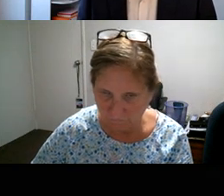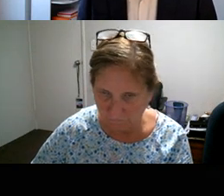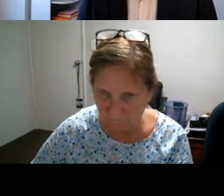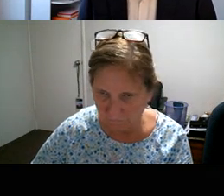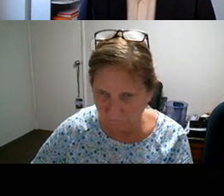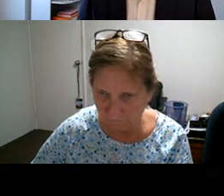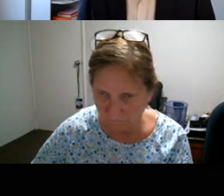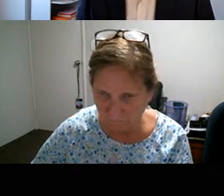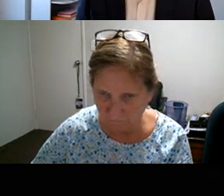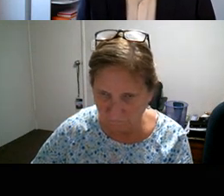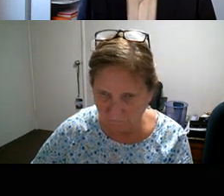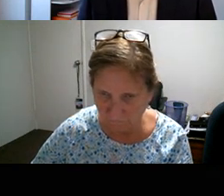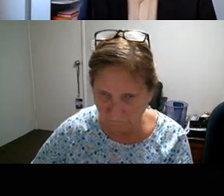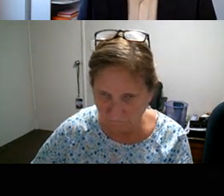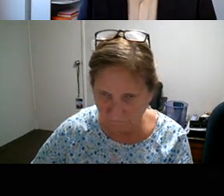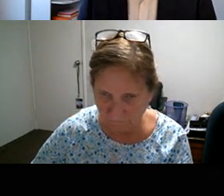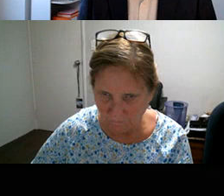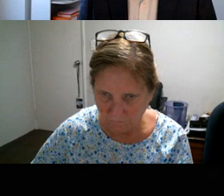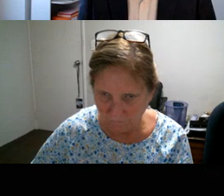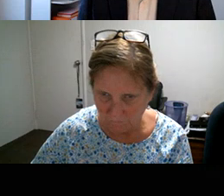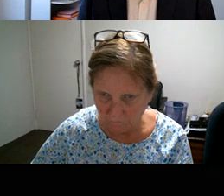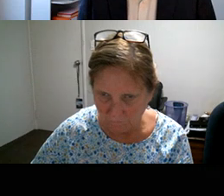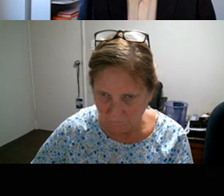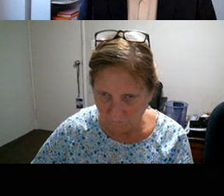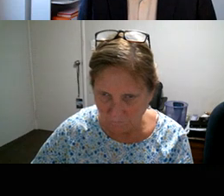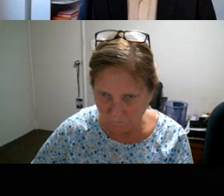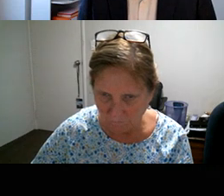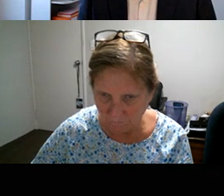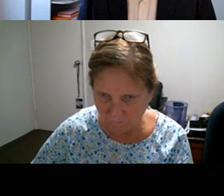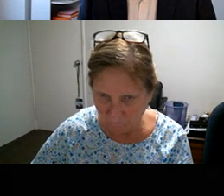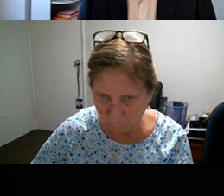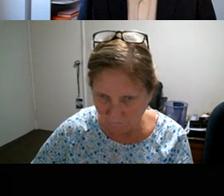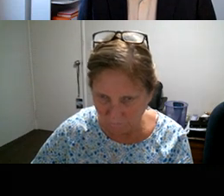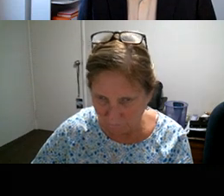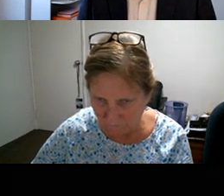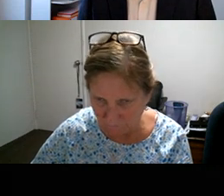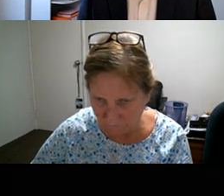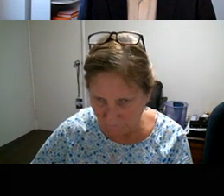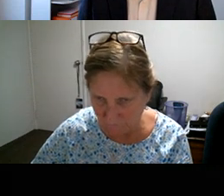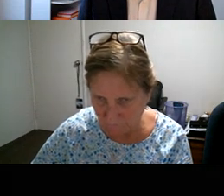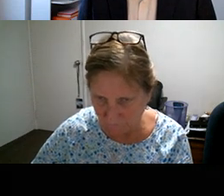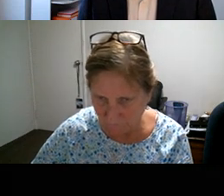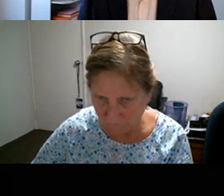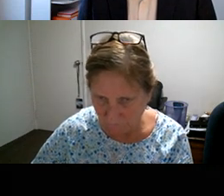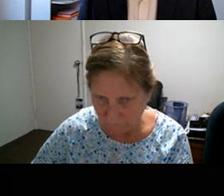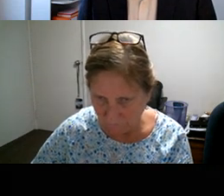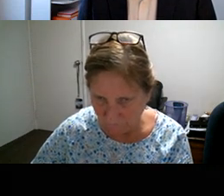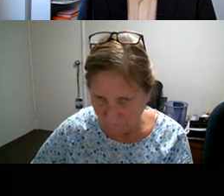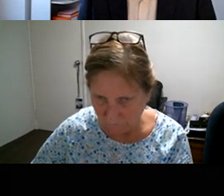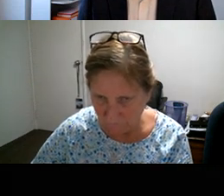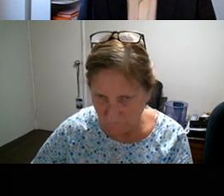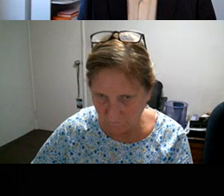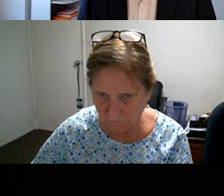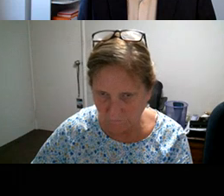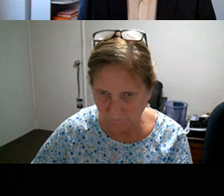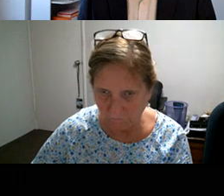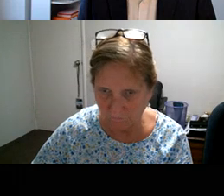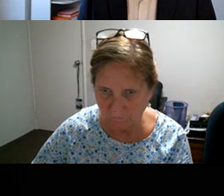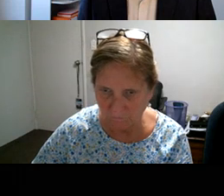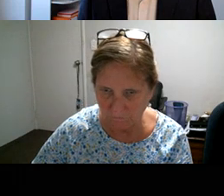the past and present traditional owners of the land on which we're meeting today, the Whadjuk people of the Noongar Nation,